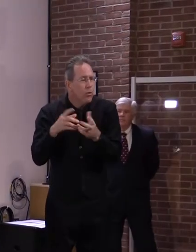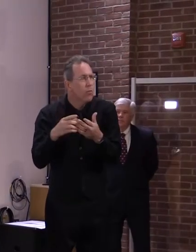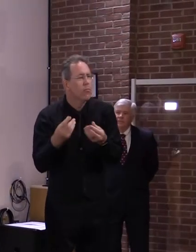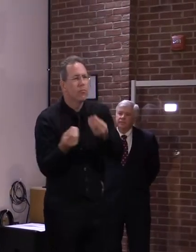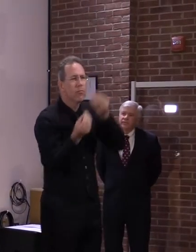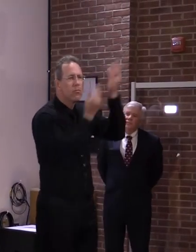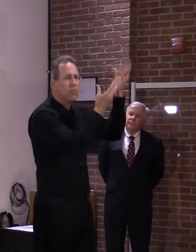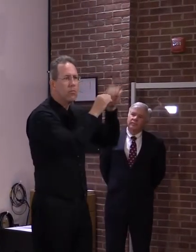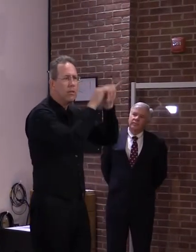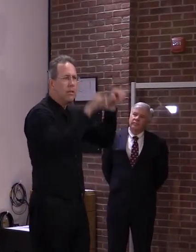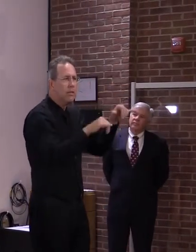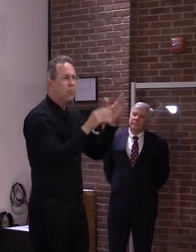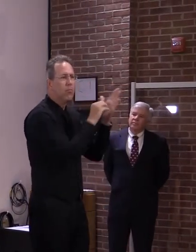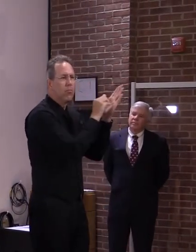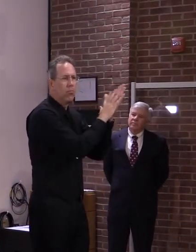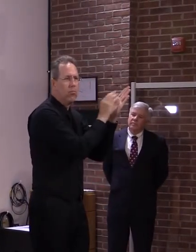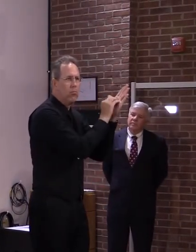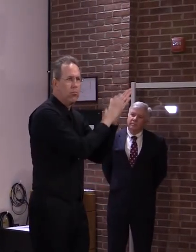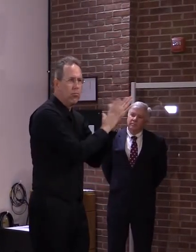So